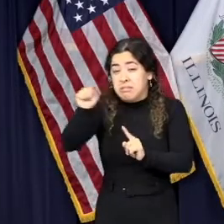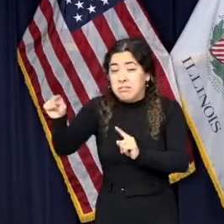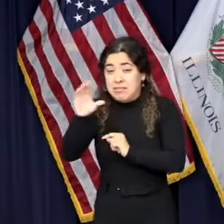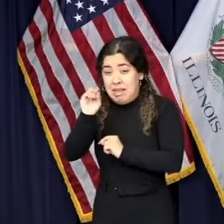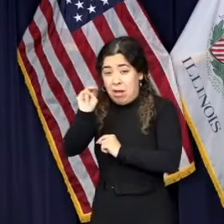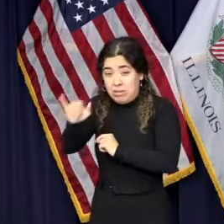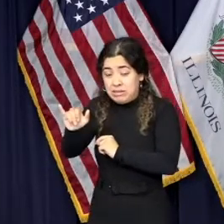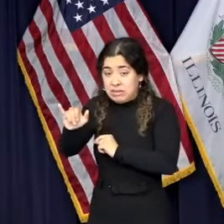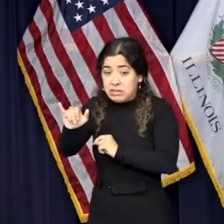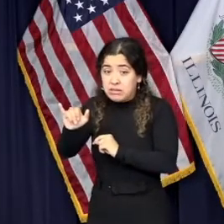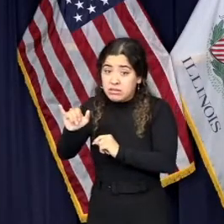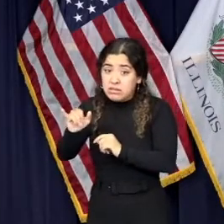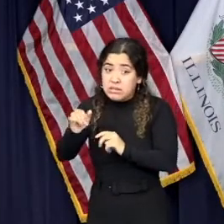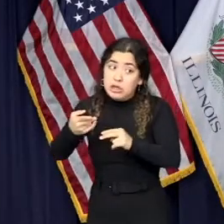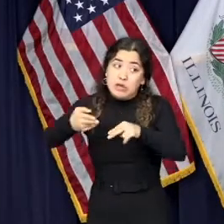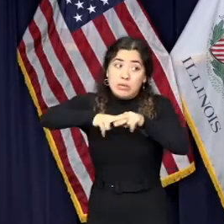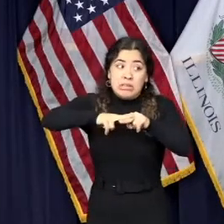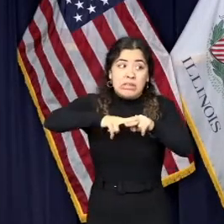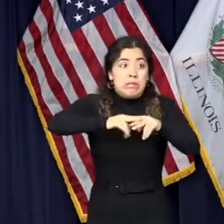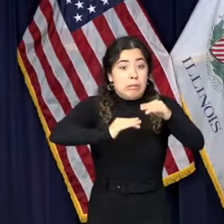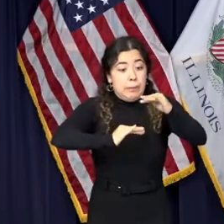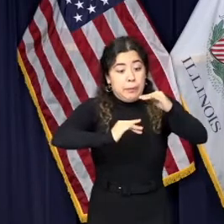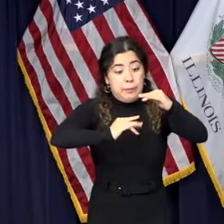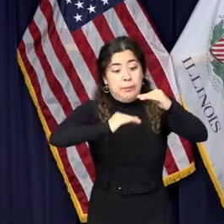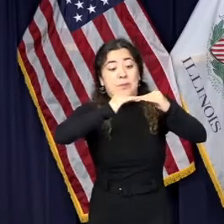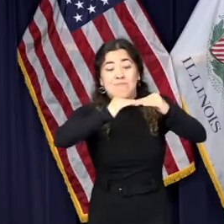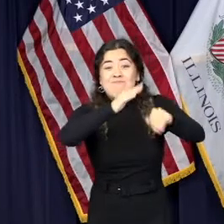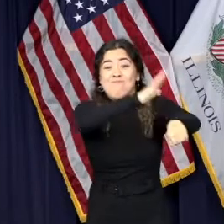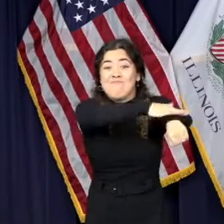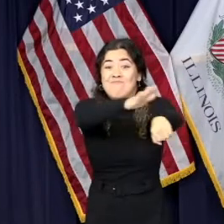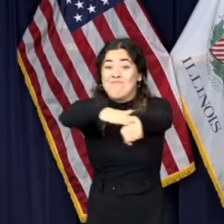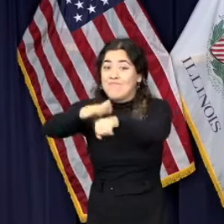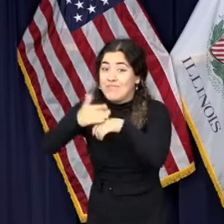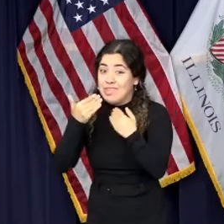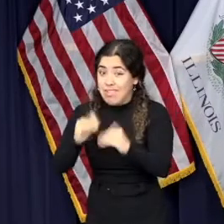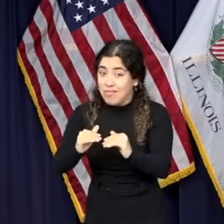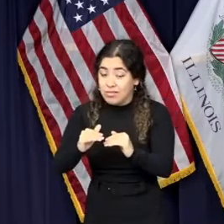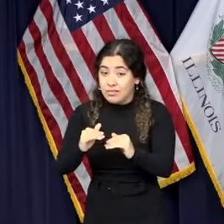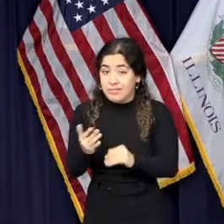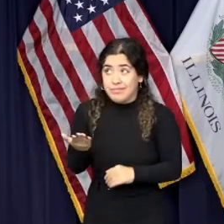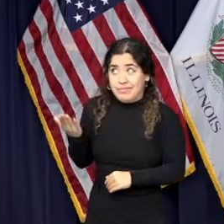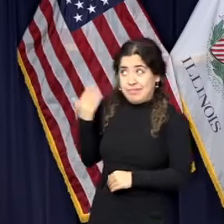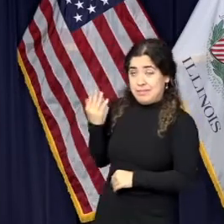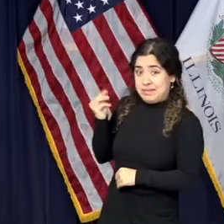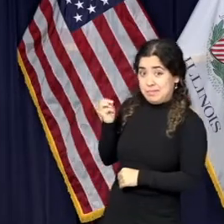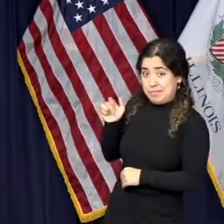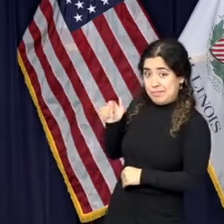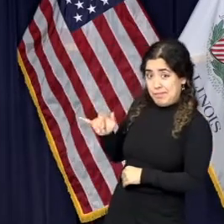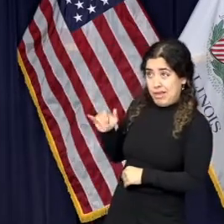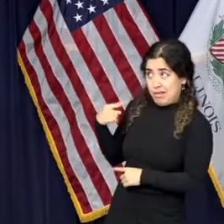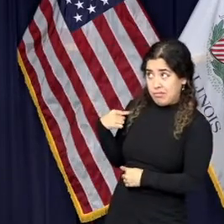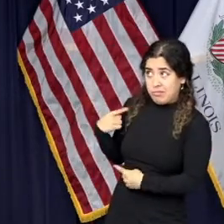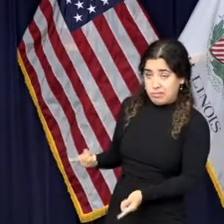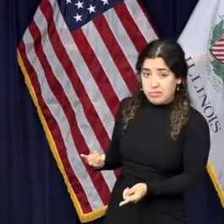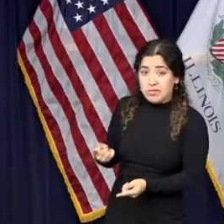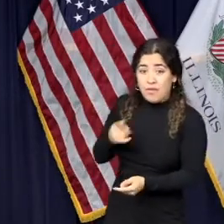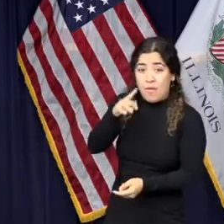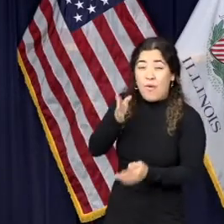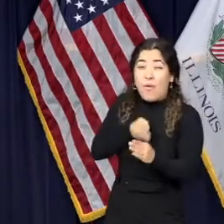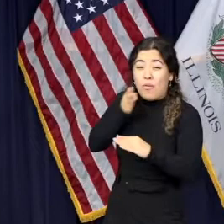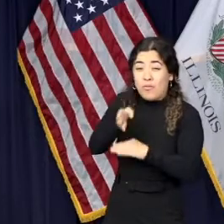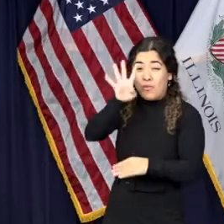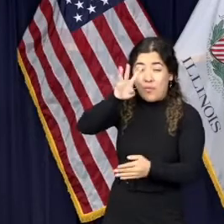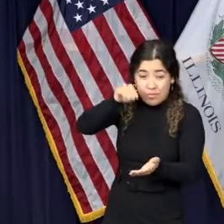status. Recall back to mid-May, we reported over 4,000 new